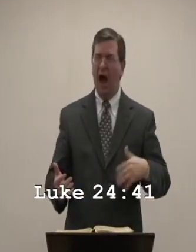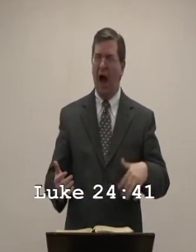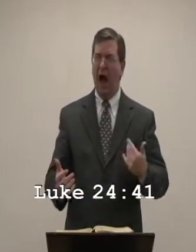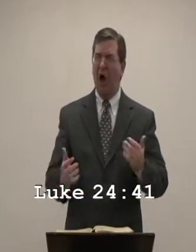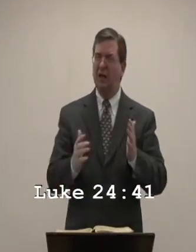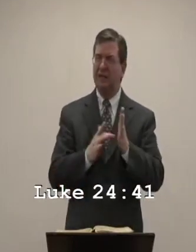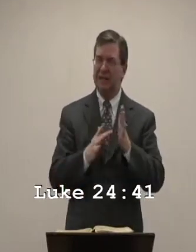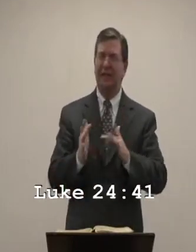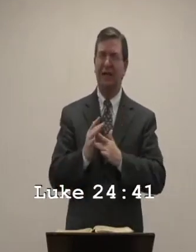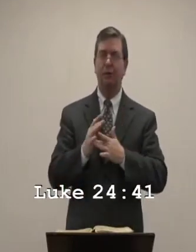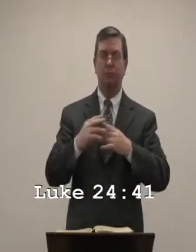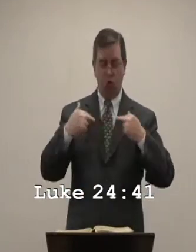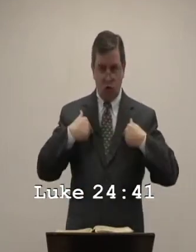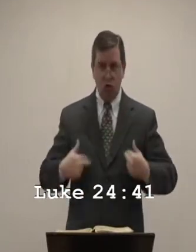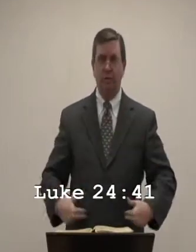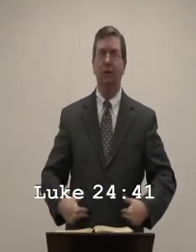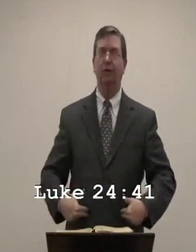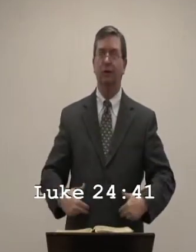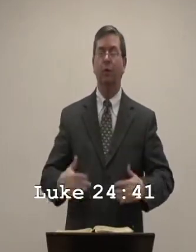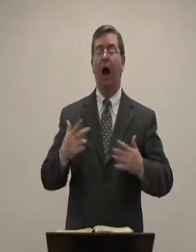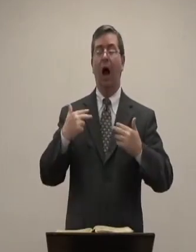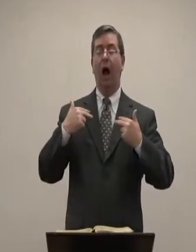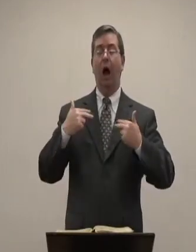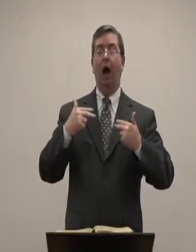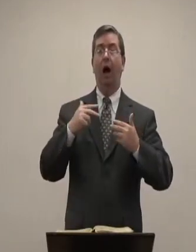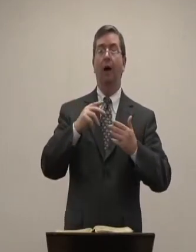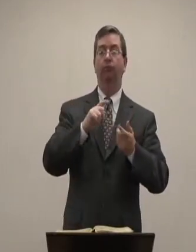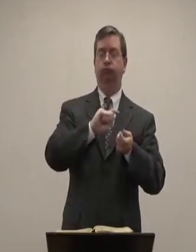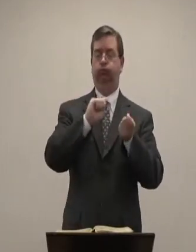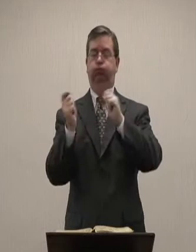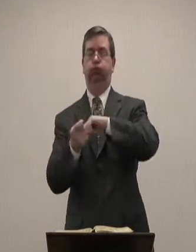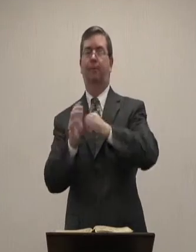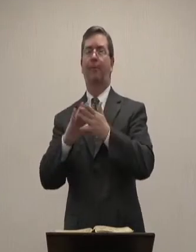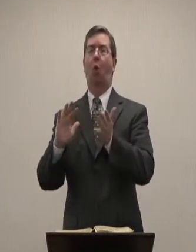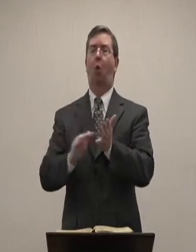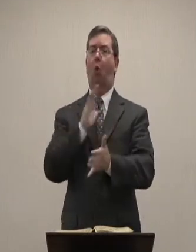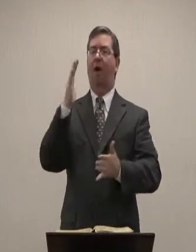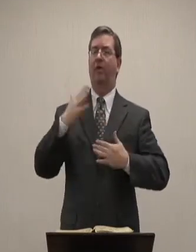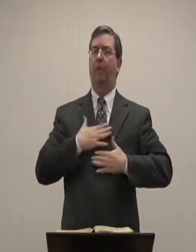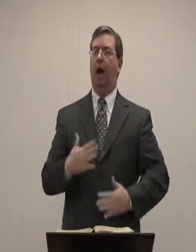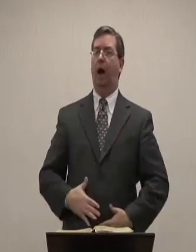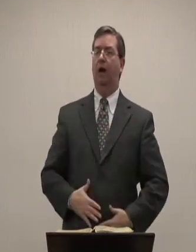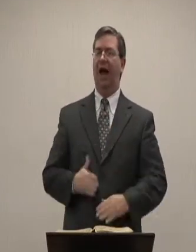"Do you have anything here to eat?" He was hungry. He was human.